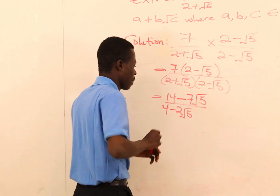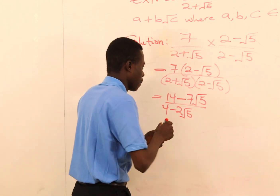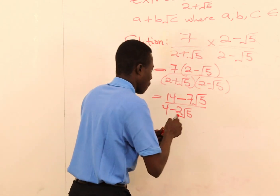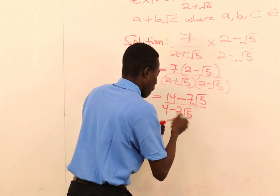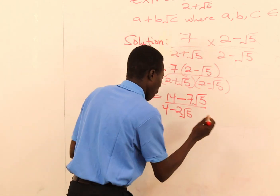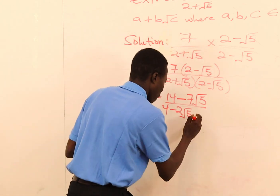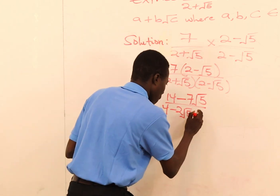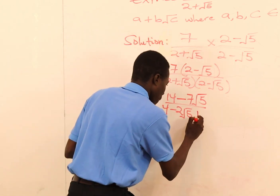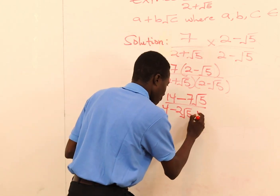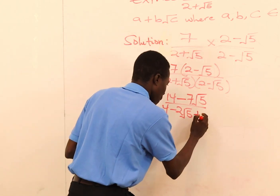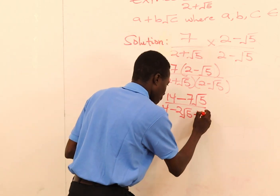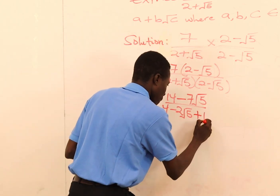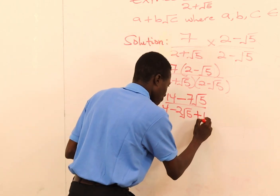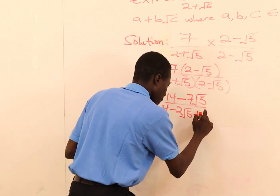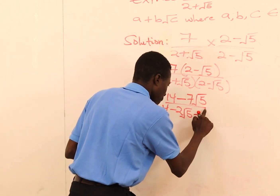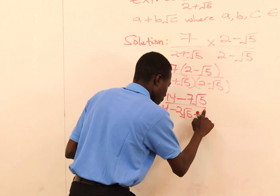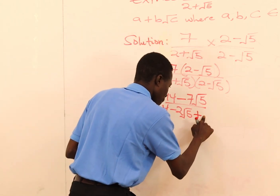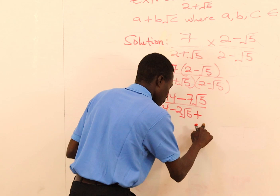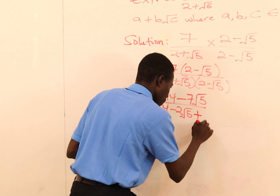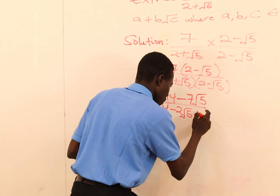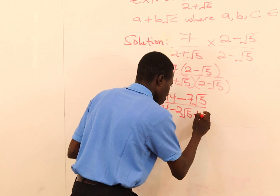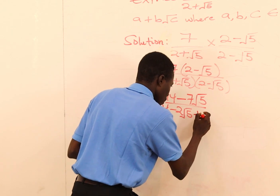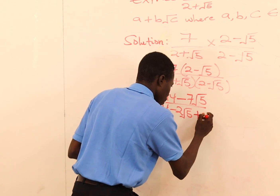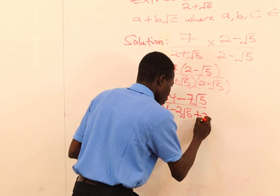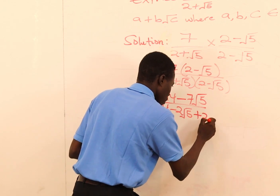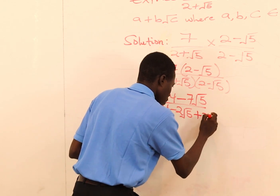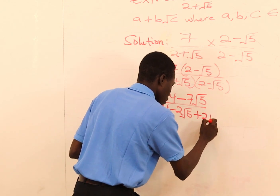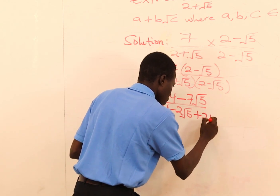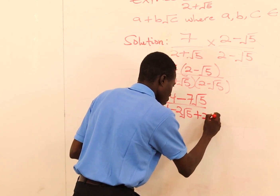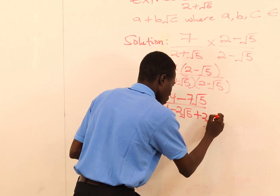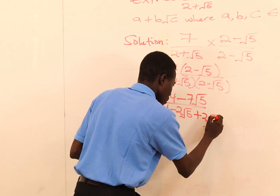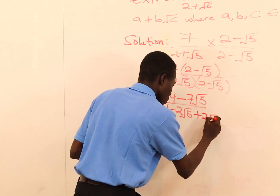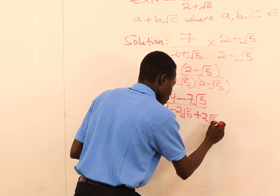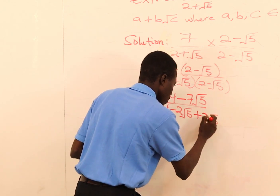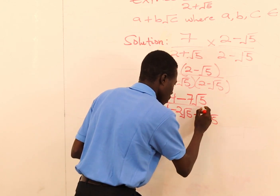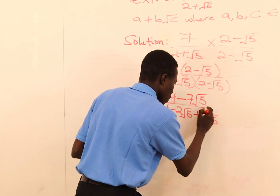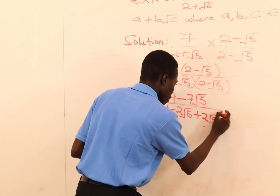see that it is positive multiplying positive, and that is why we have